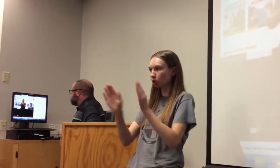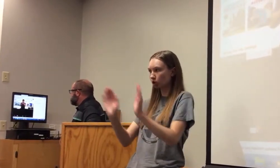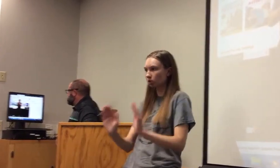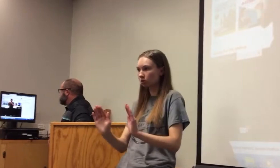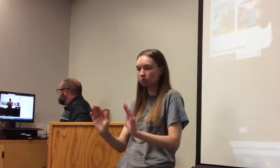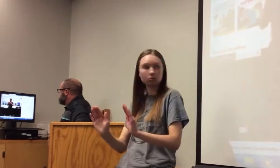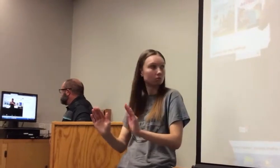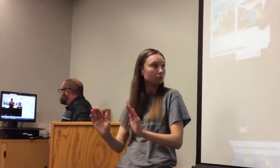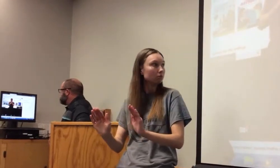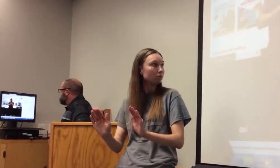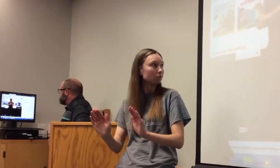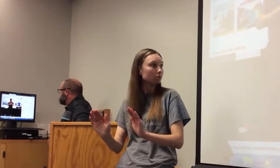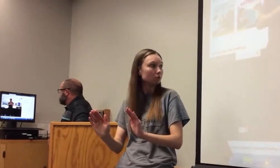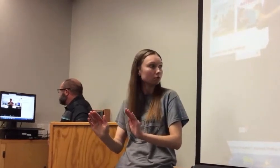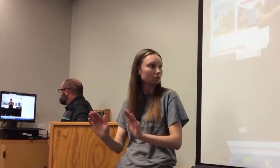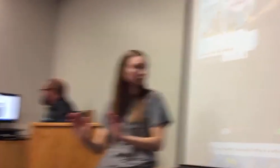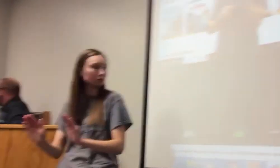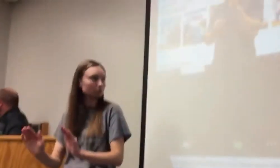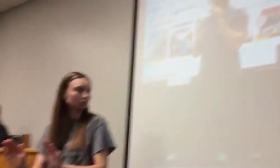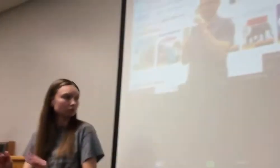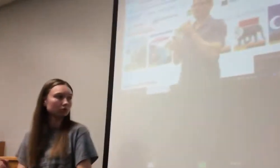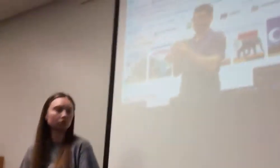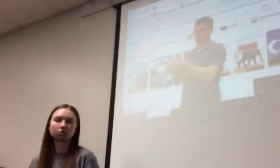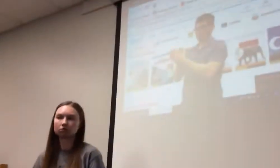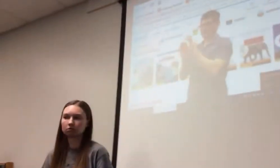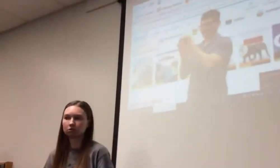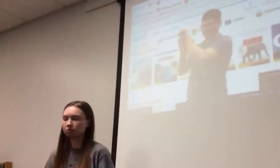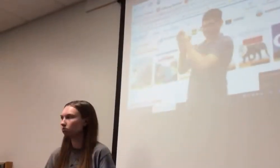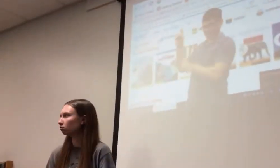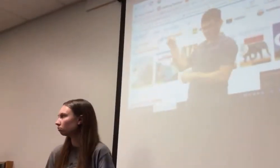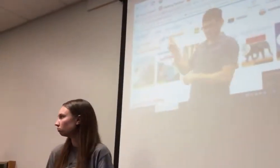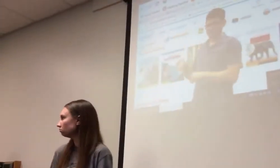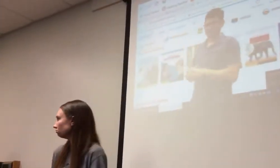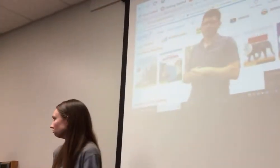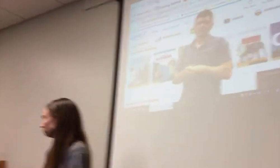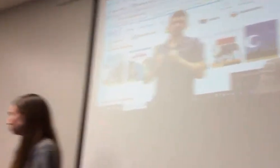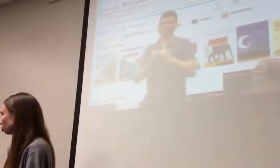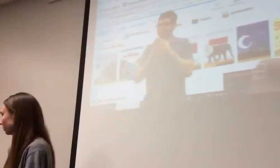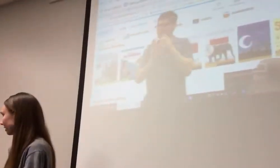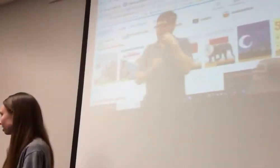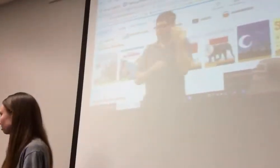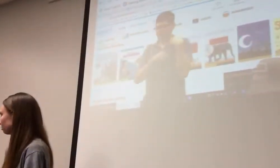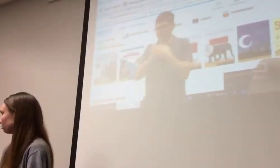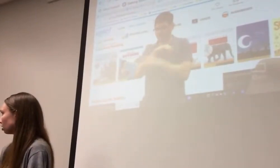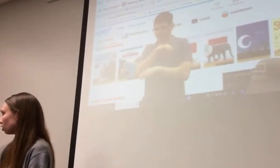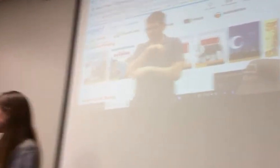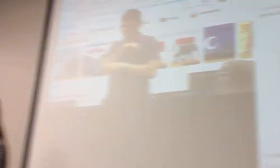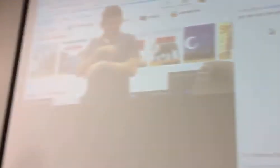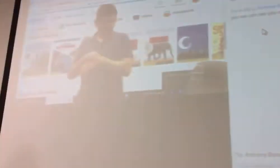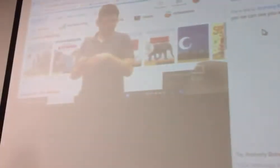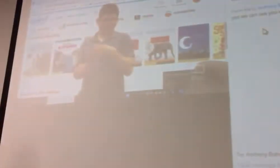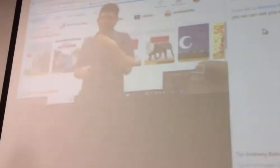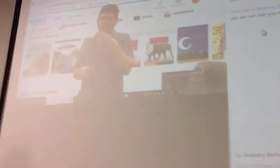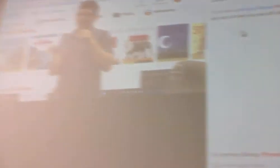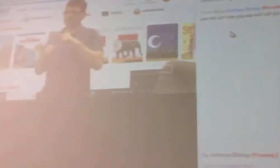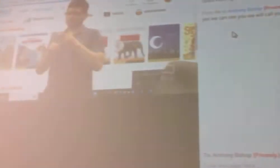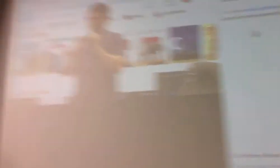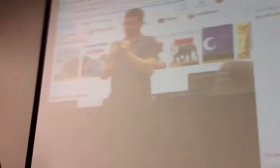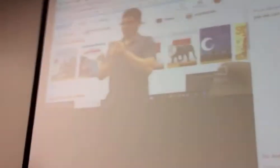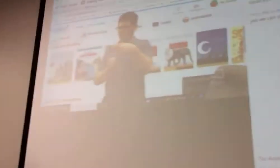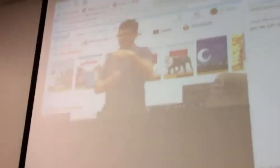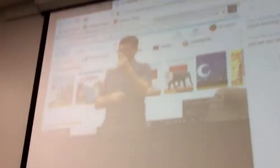All right, good evening, everybody. This is a new service from the School for the Deaf that we started last year. We started it